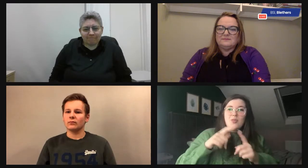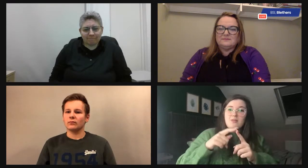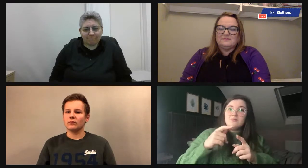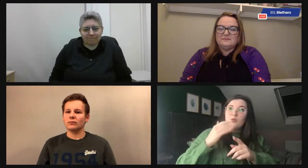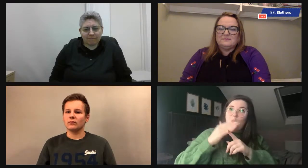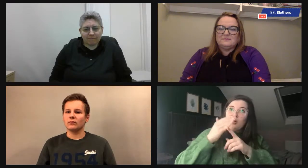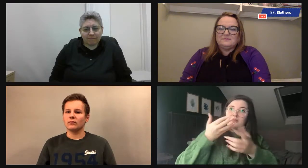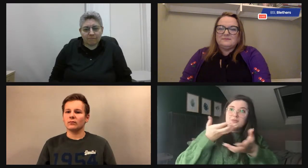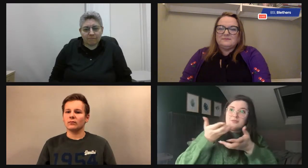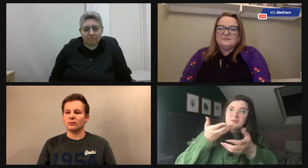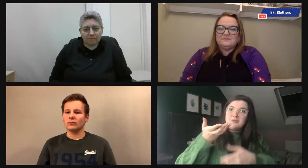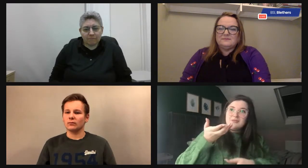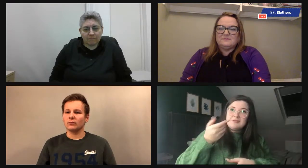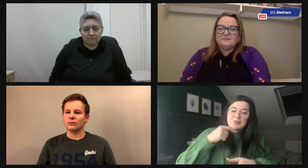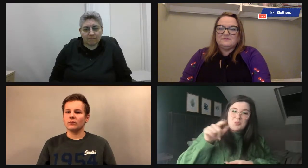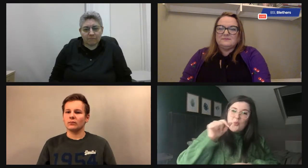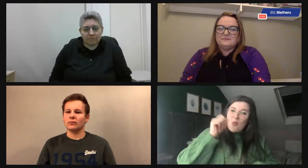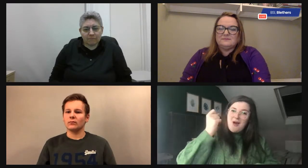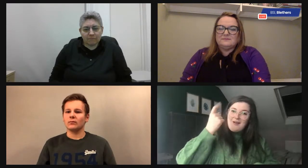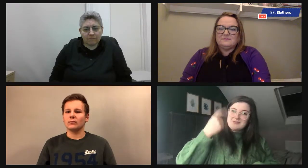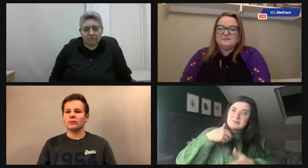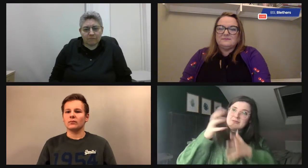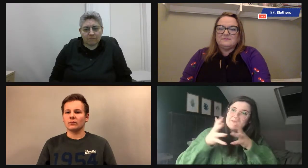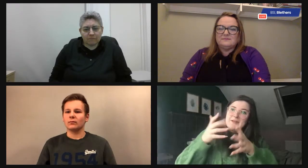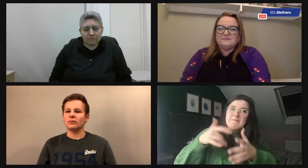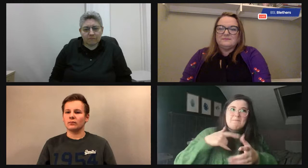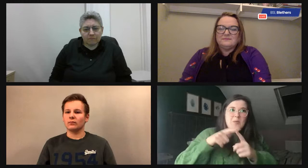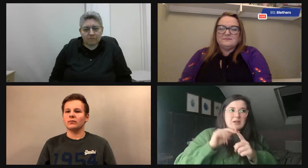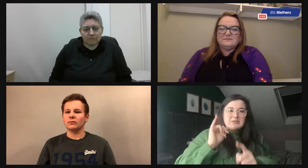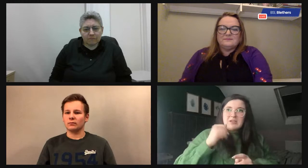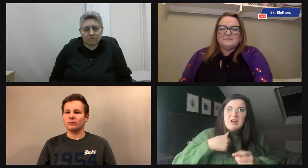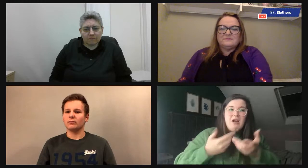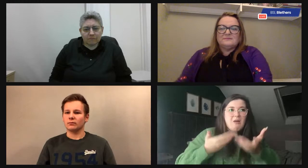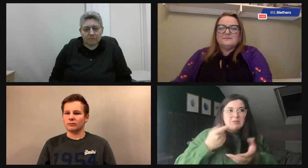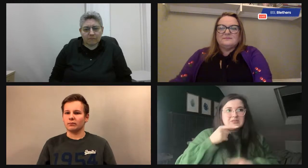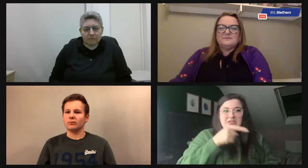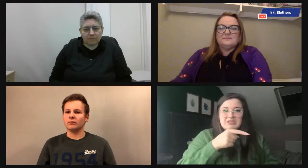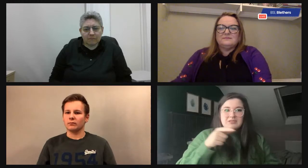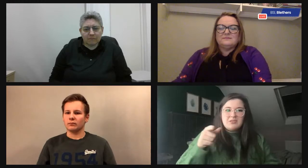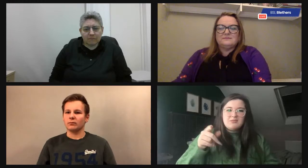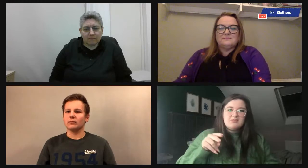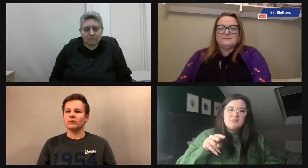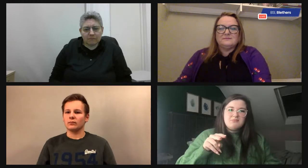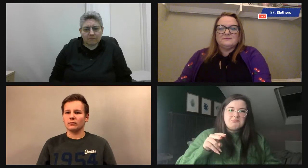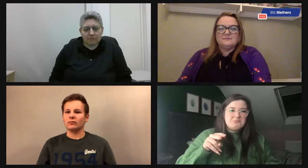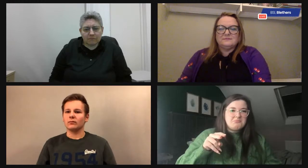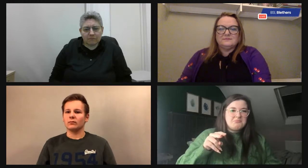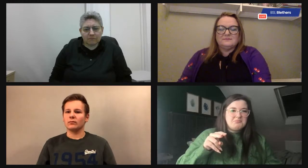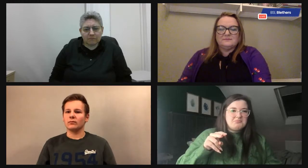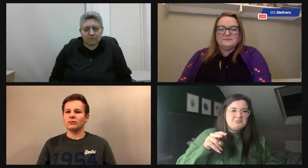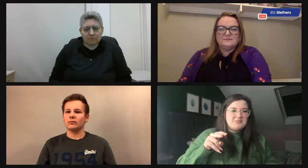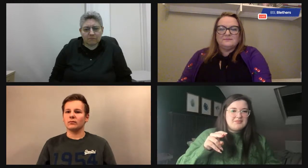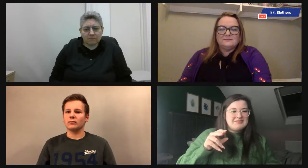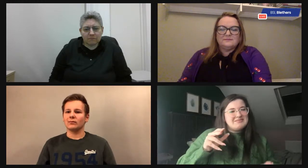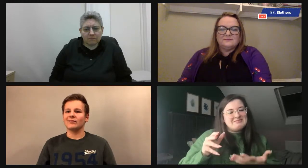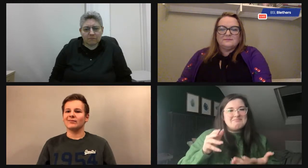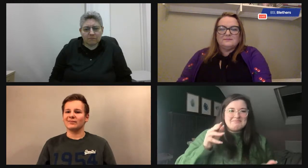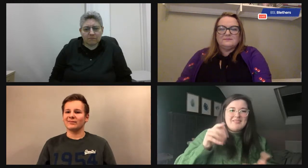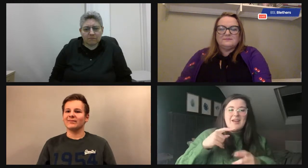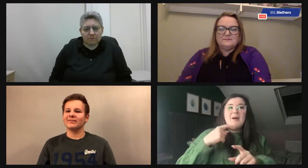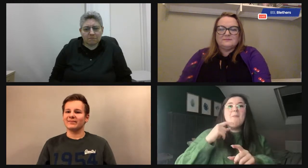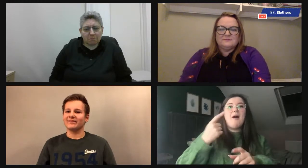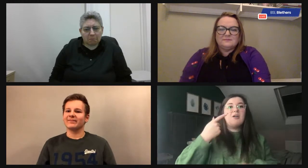all the time. Technology is so fast. So I wouldn't feel an older person would be relevant to